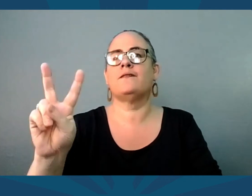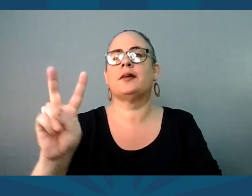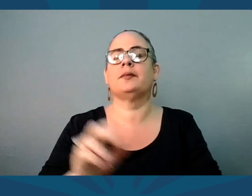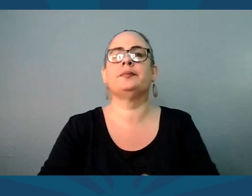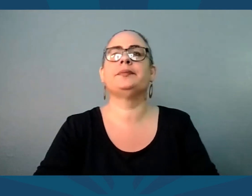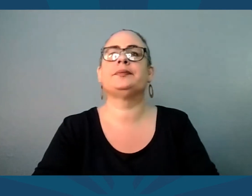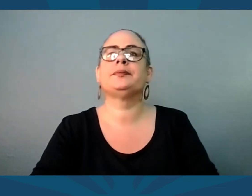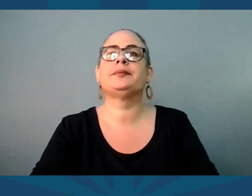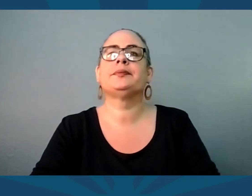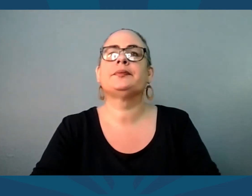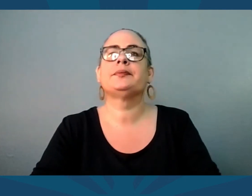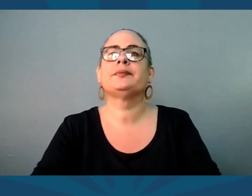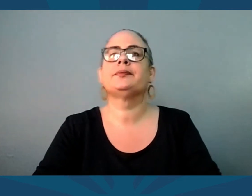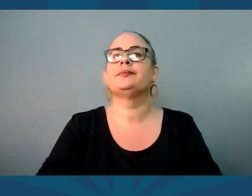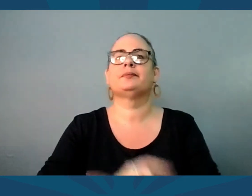risc.maricopa.gov.